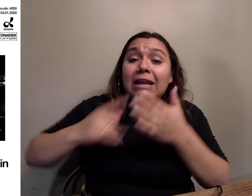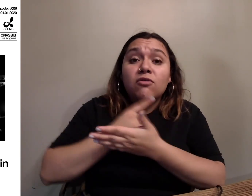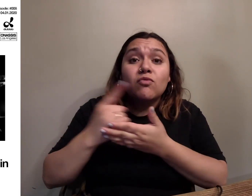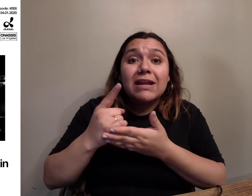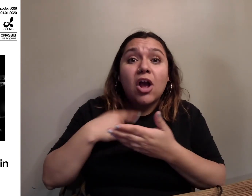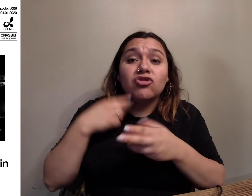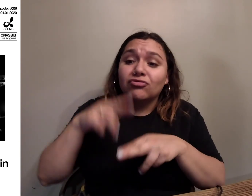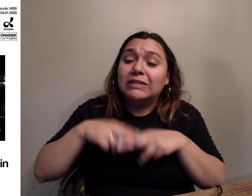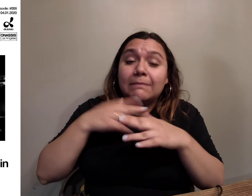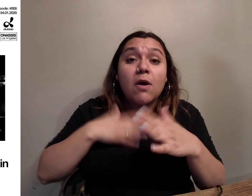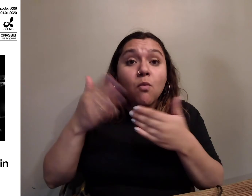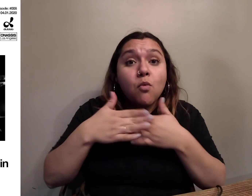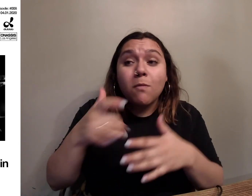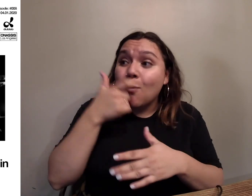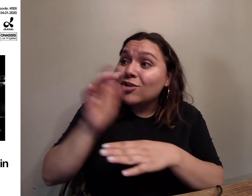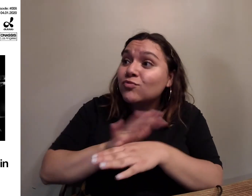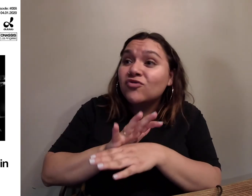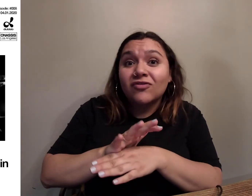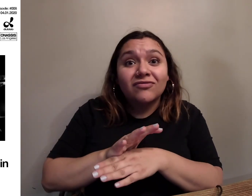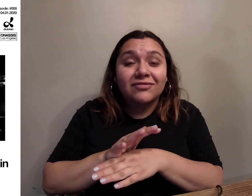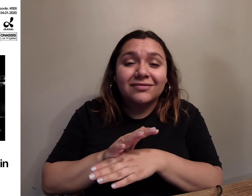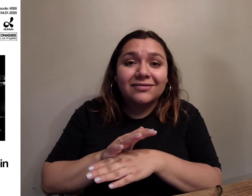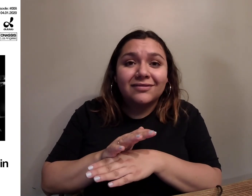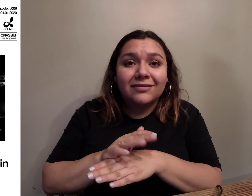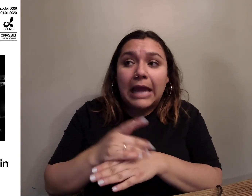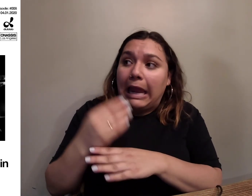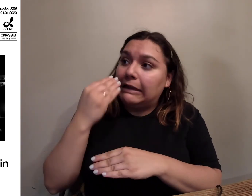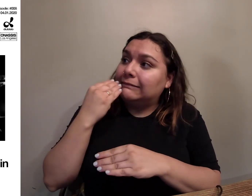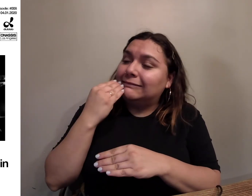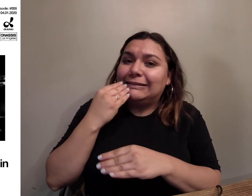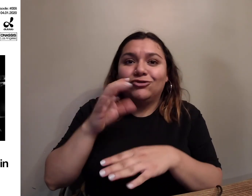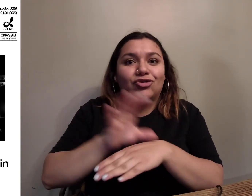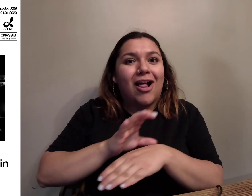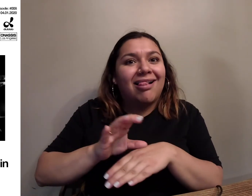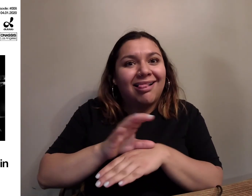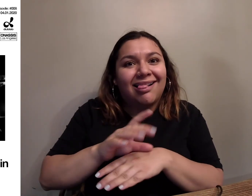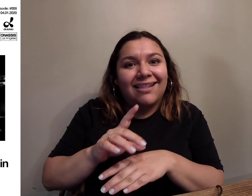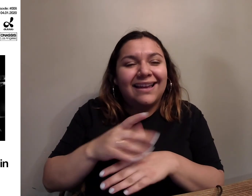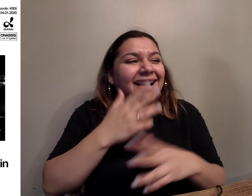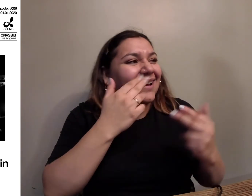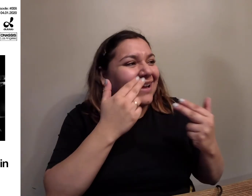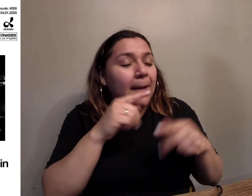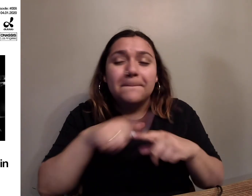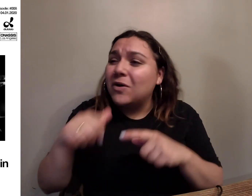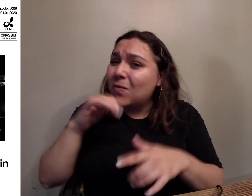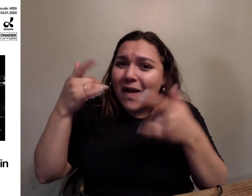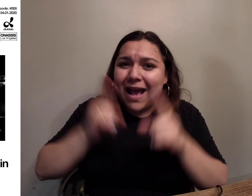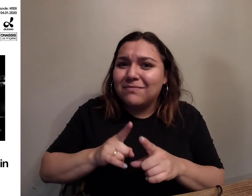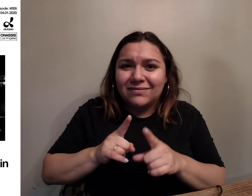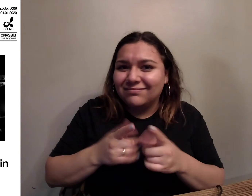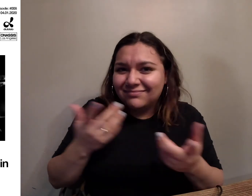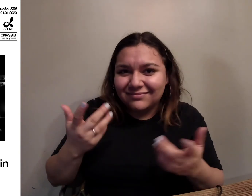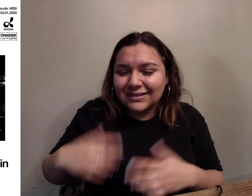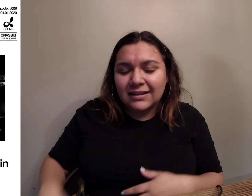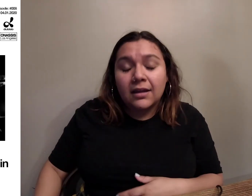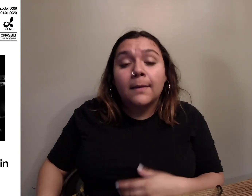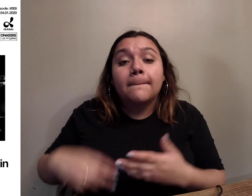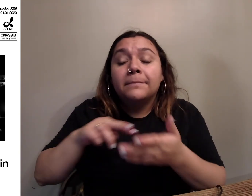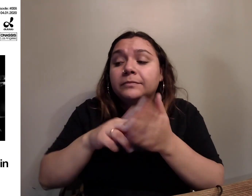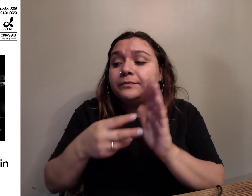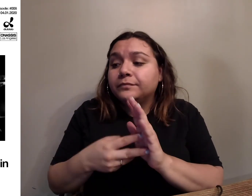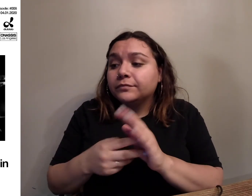in my room and watch a movie and eat chocolate. But it won't happen like that. So there's something about